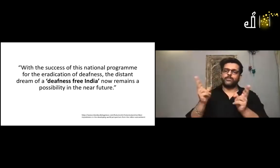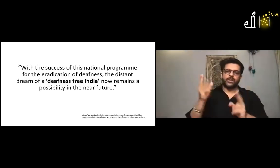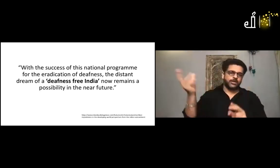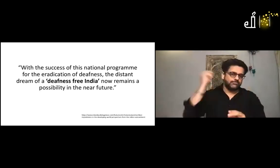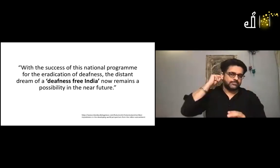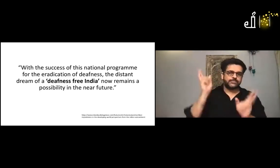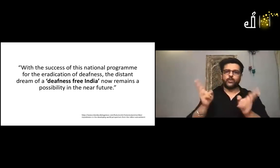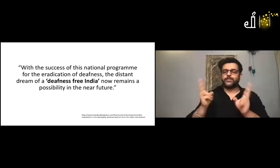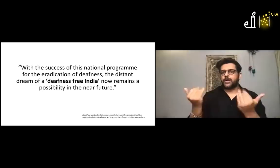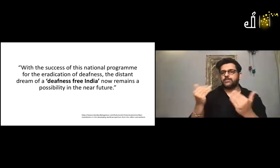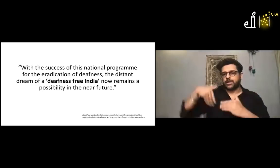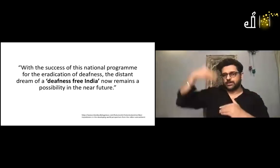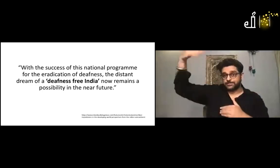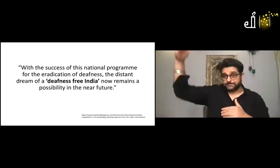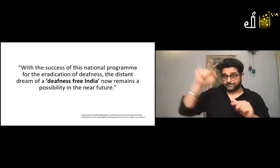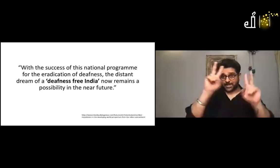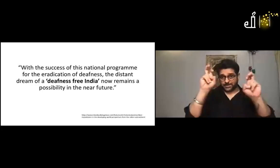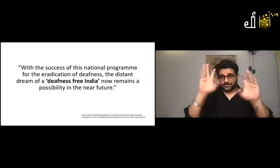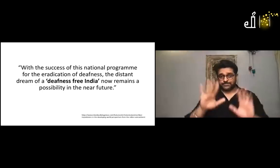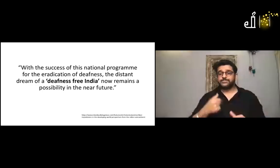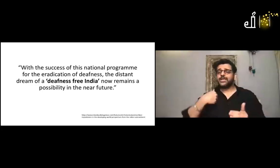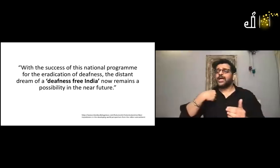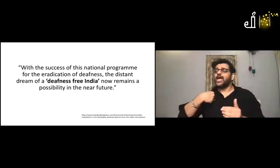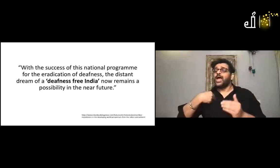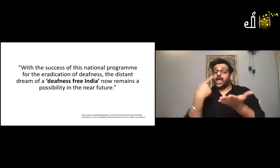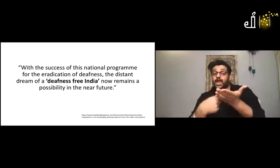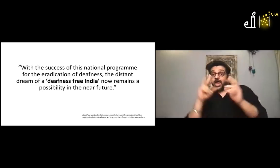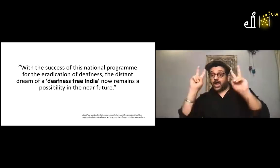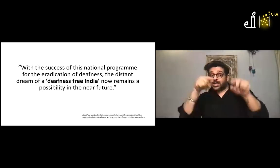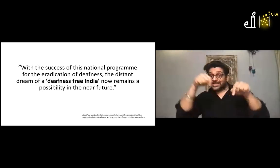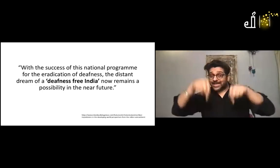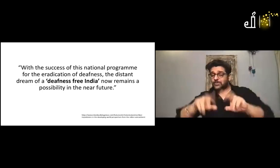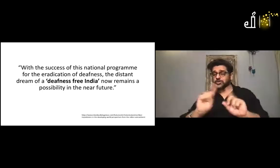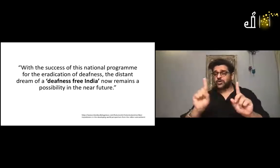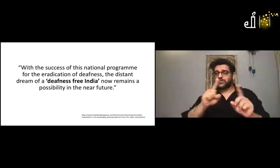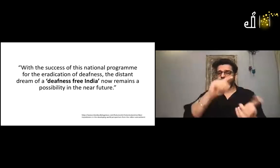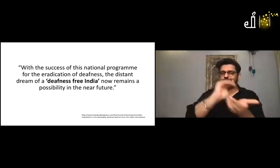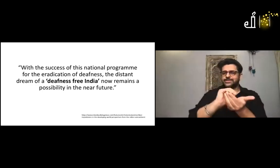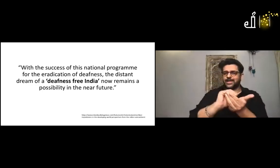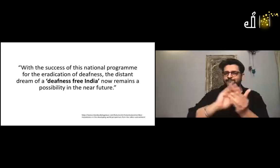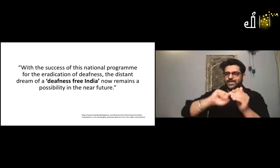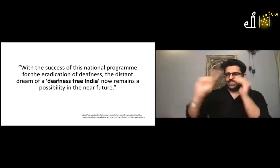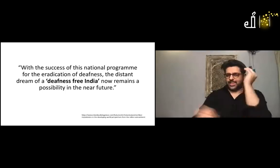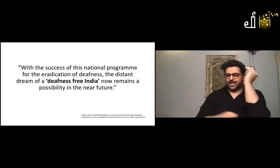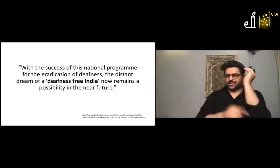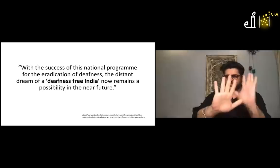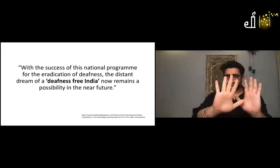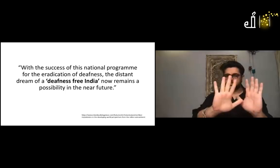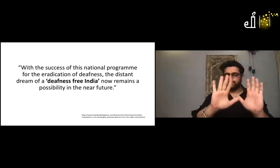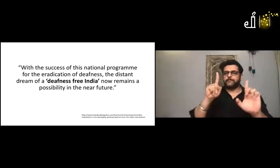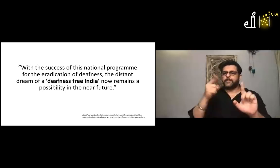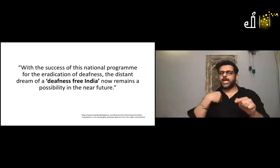that means not having any deaf person at all and making quote unquote normal people, now remains the